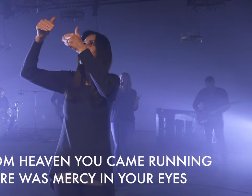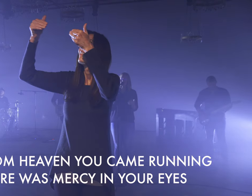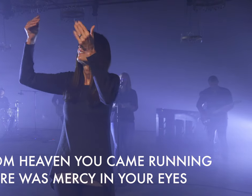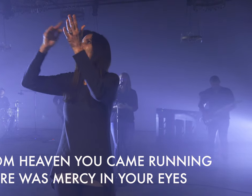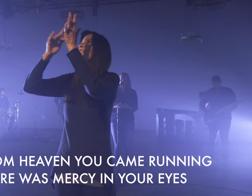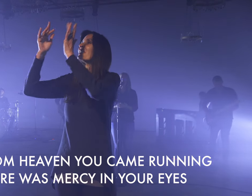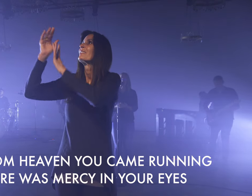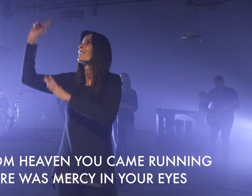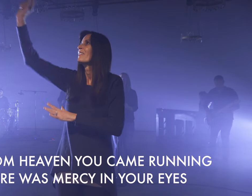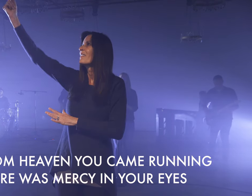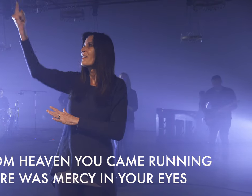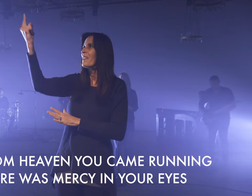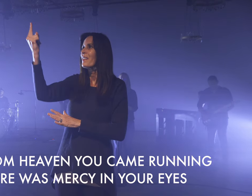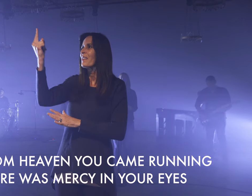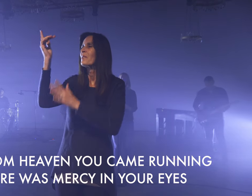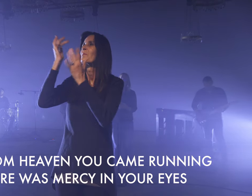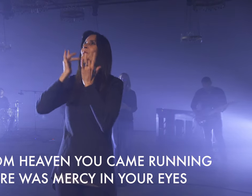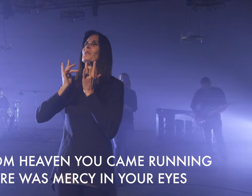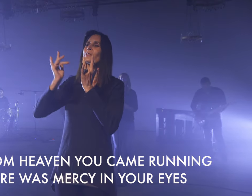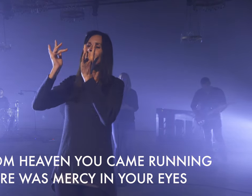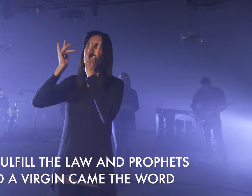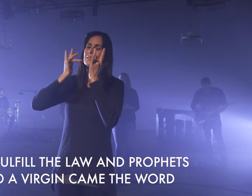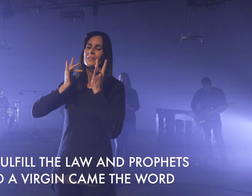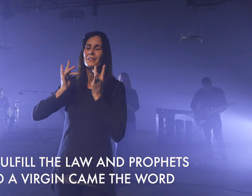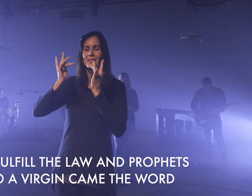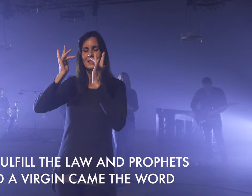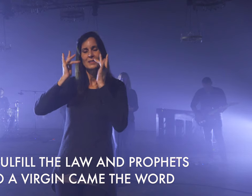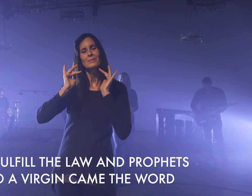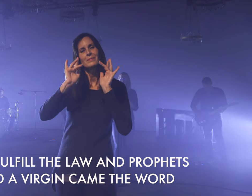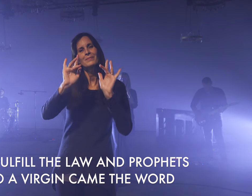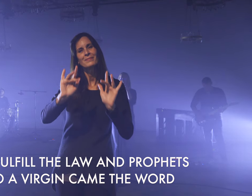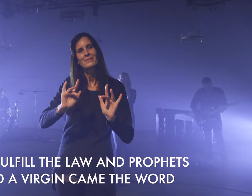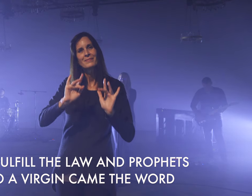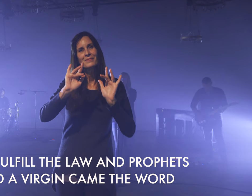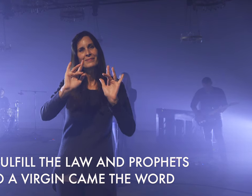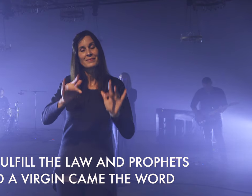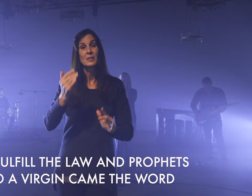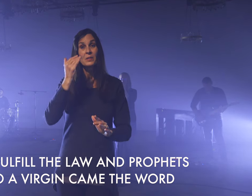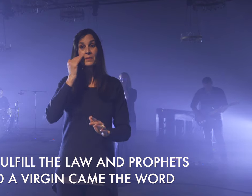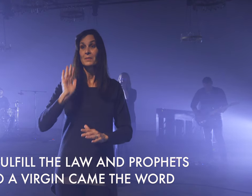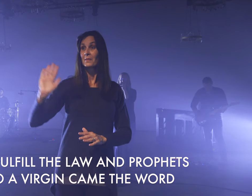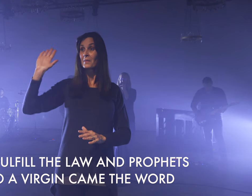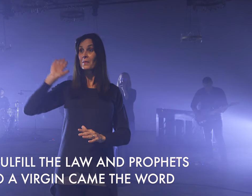came running. There was mercy in your eyes to fulfill the